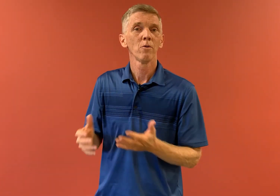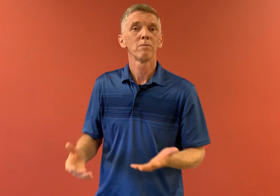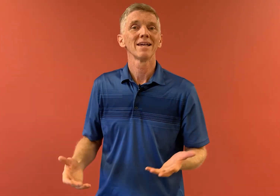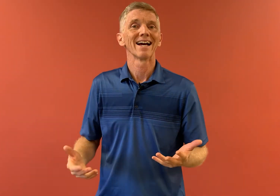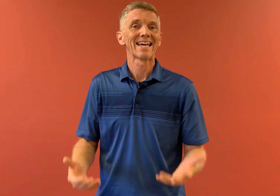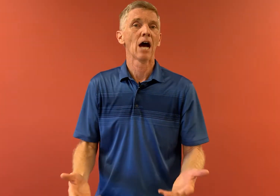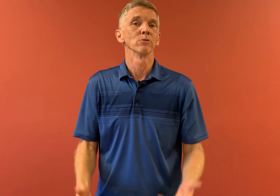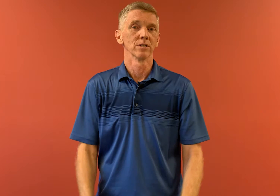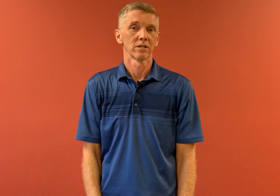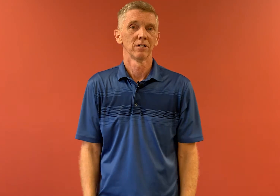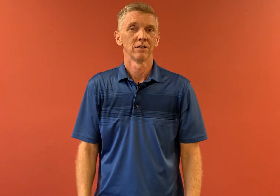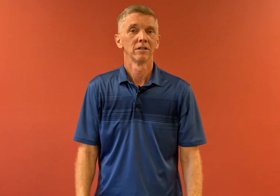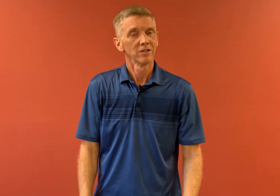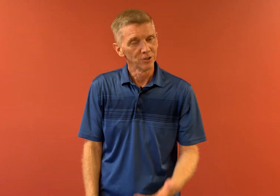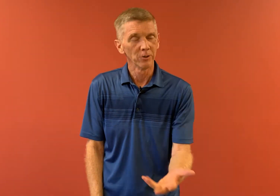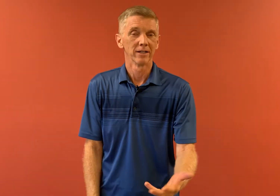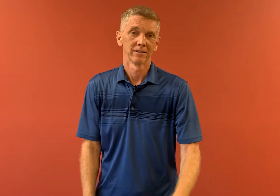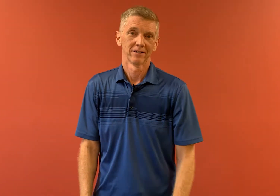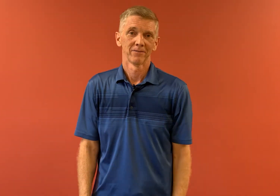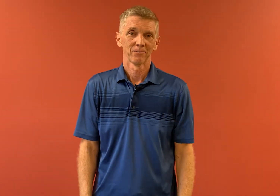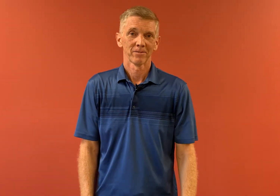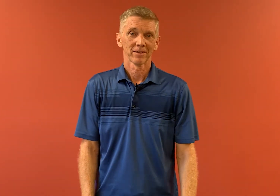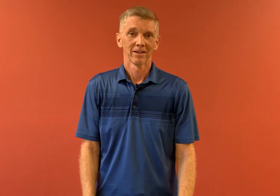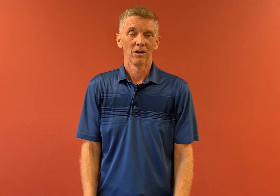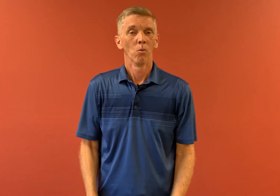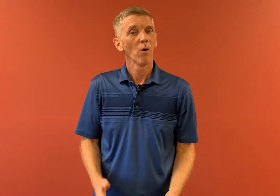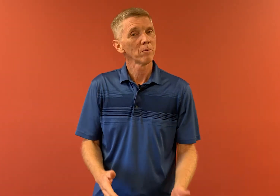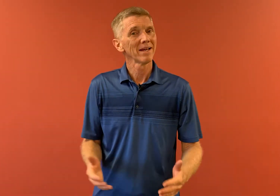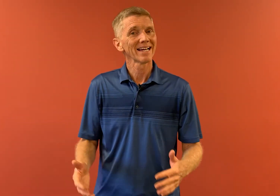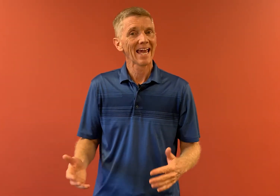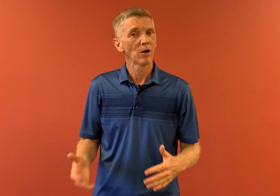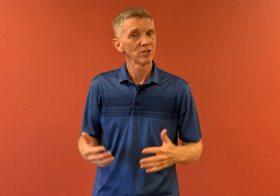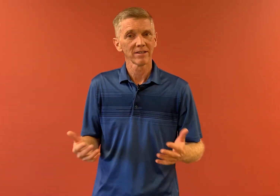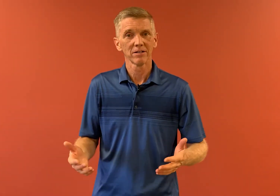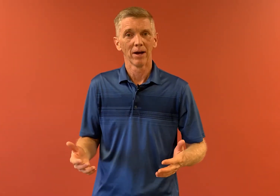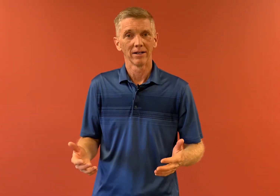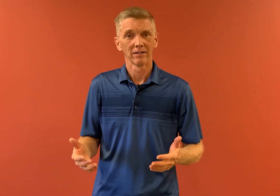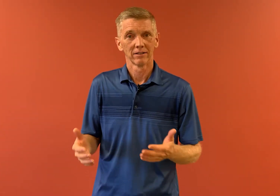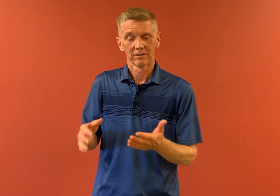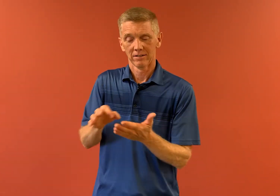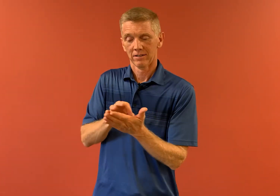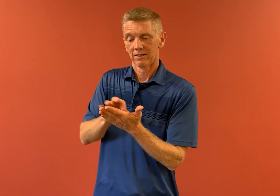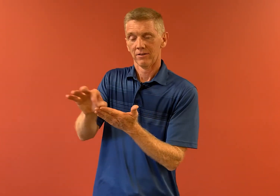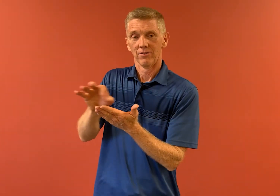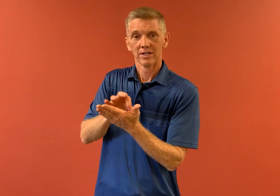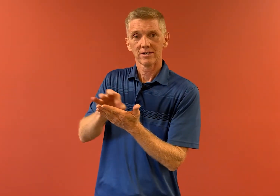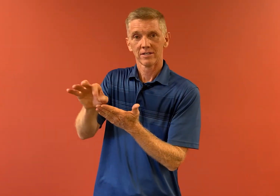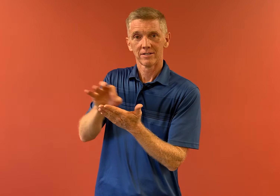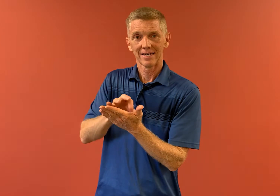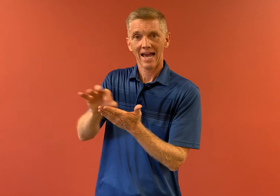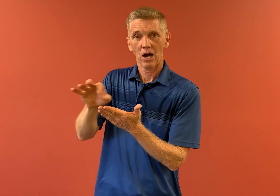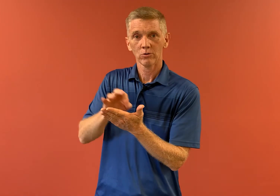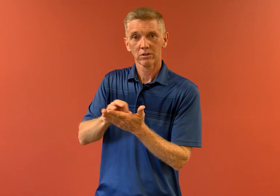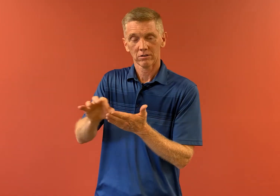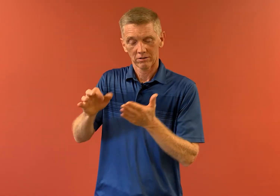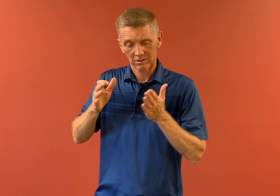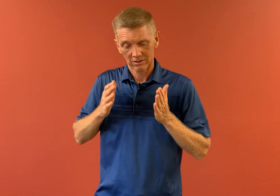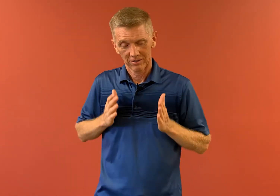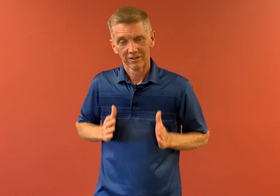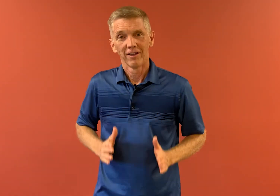be an accountant? Do it. Okay, what would be an accountant? Just think about it. This, to count,